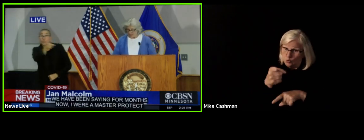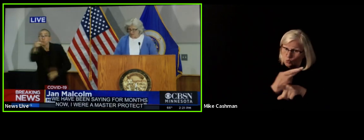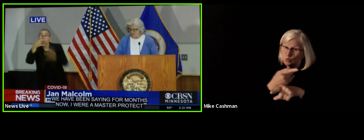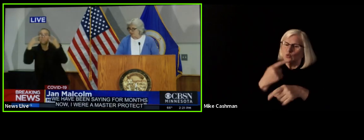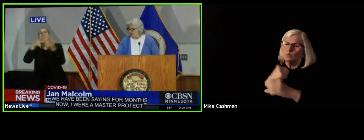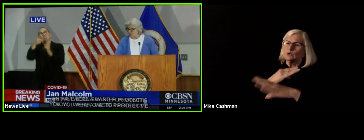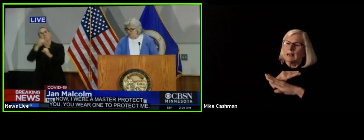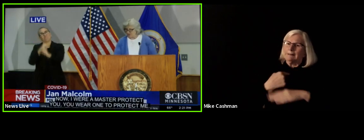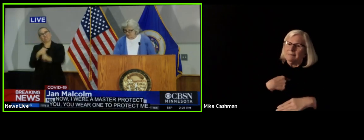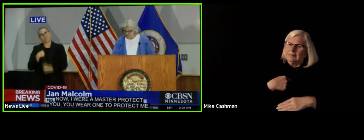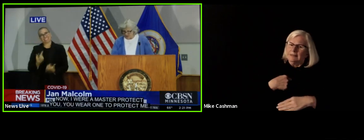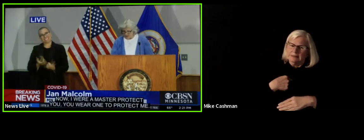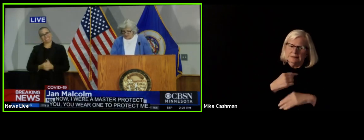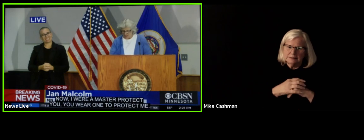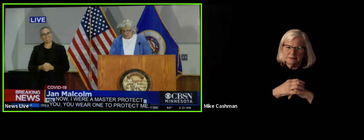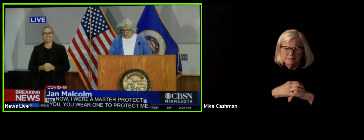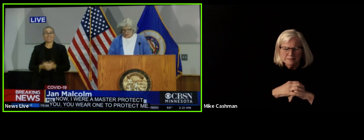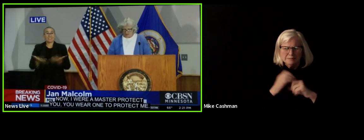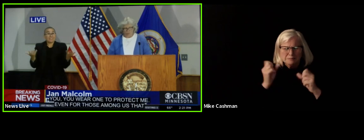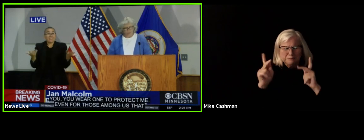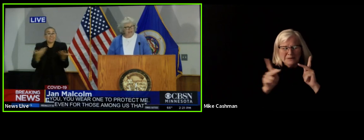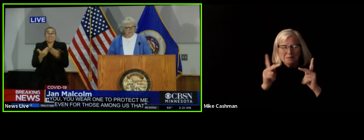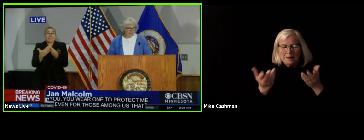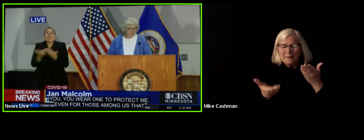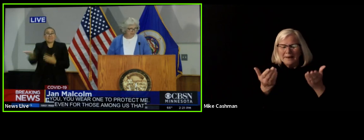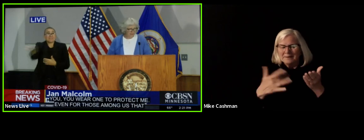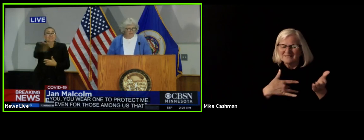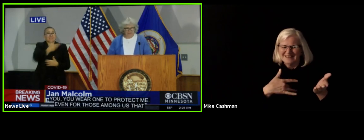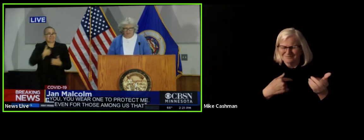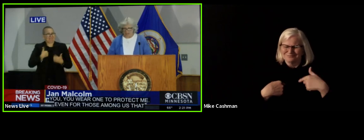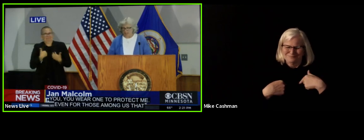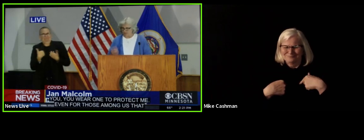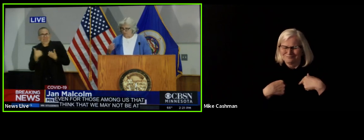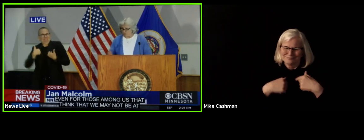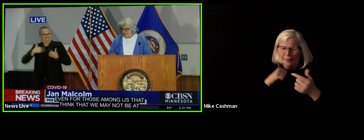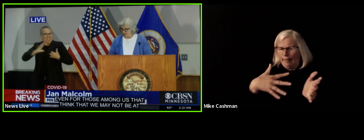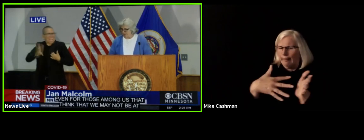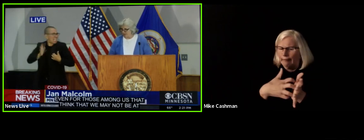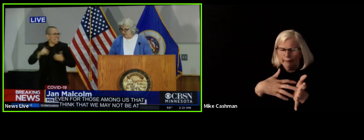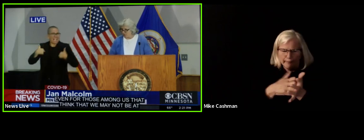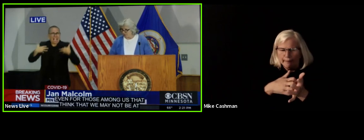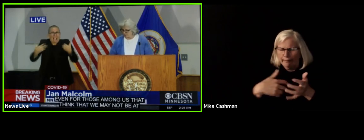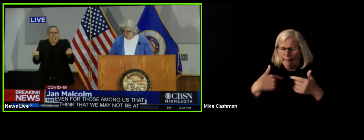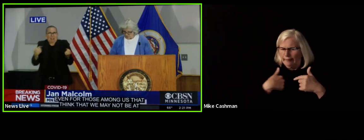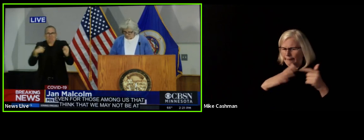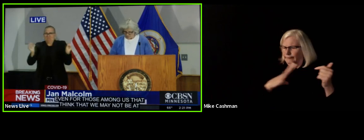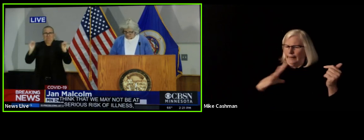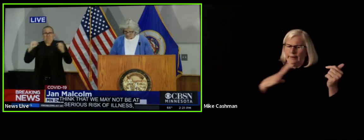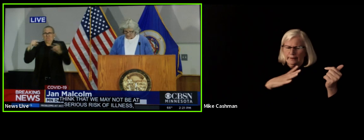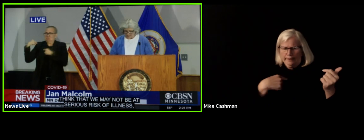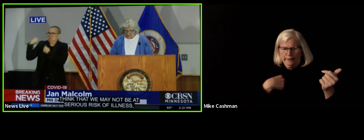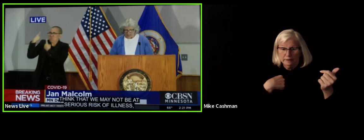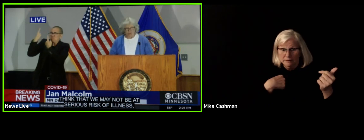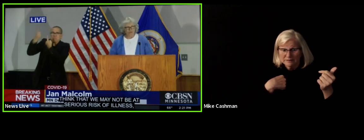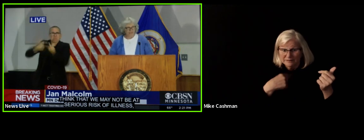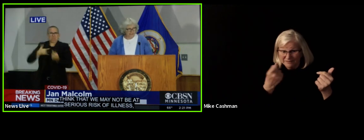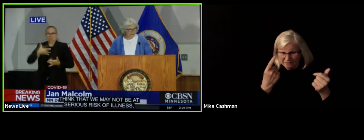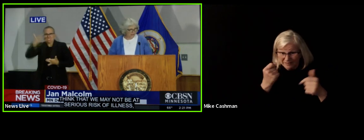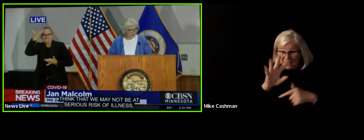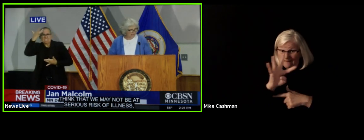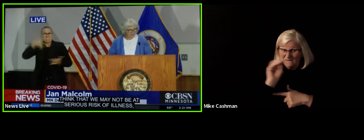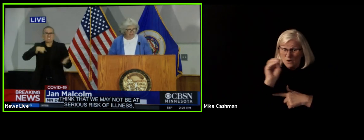at serious risk of illness, we have to remember that as many as 40% of all people with COVID-19 do